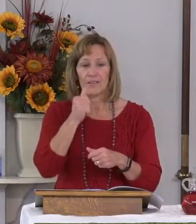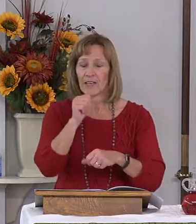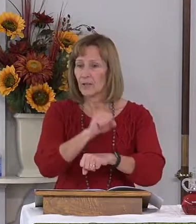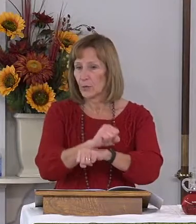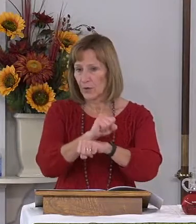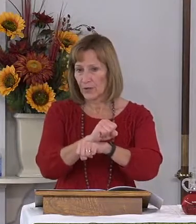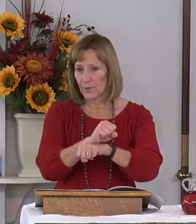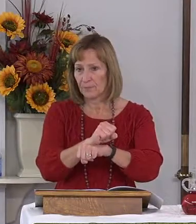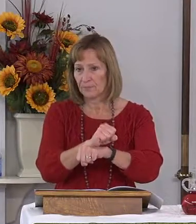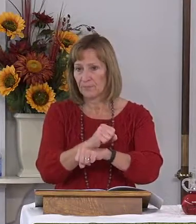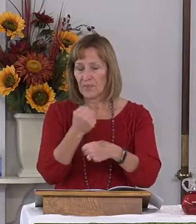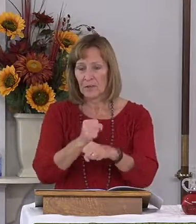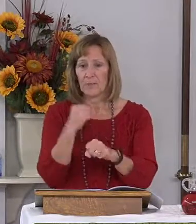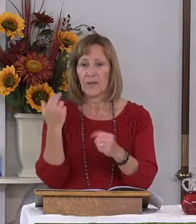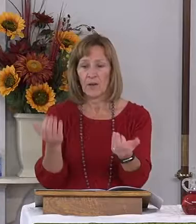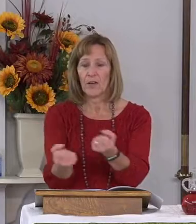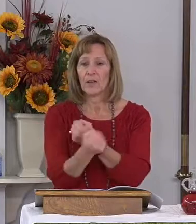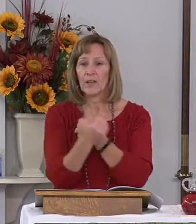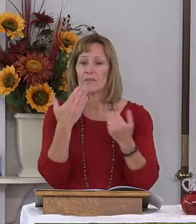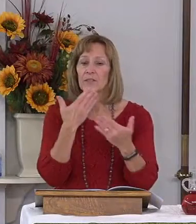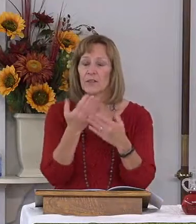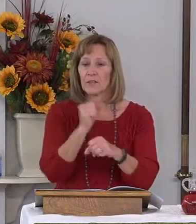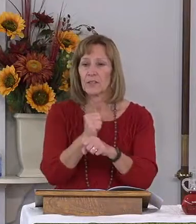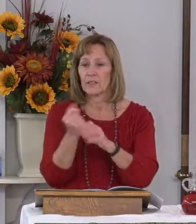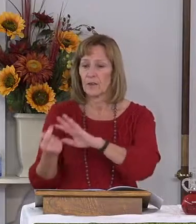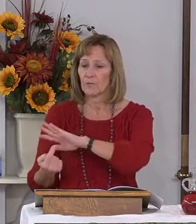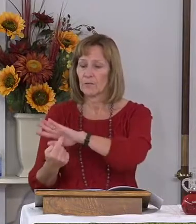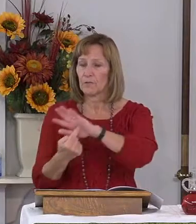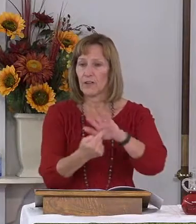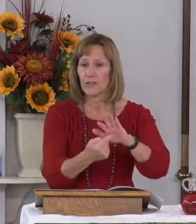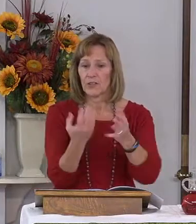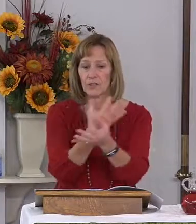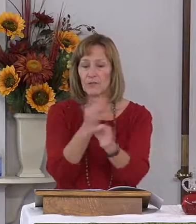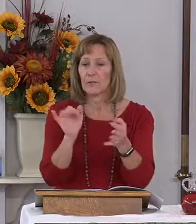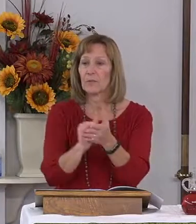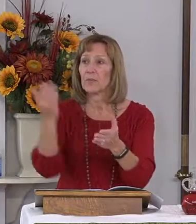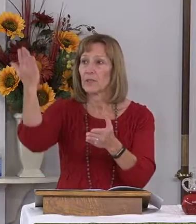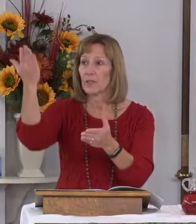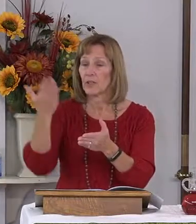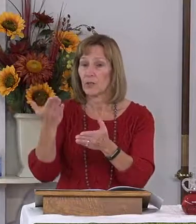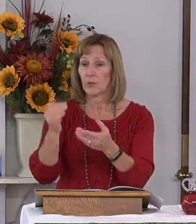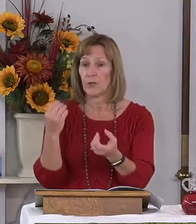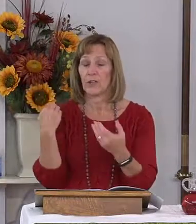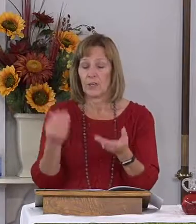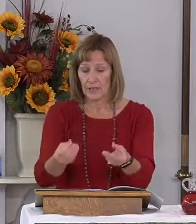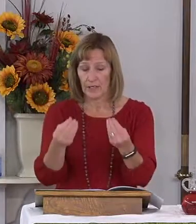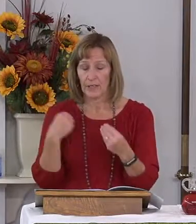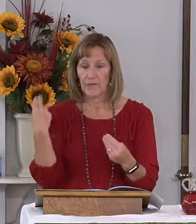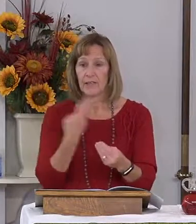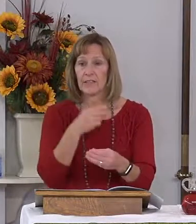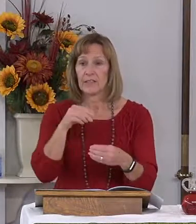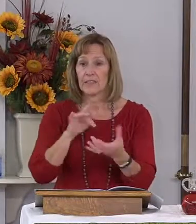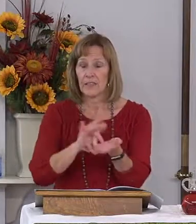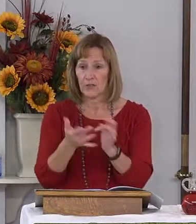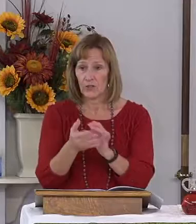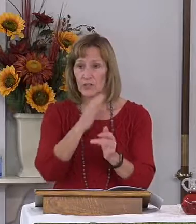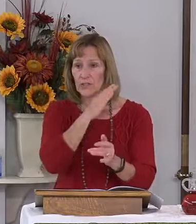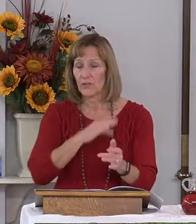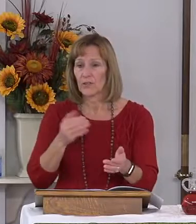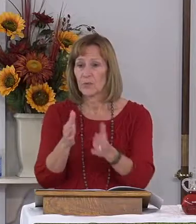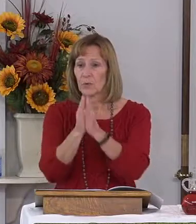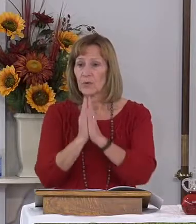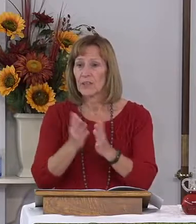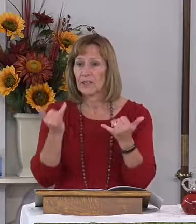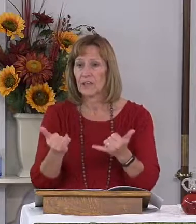work. Make our love and good deeds a reflection of the freedom you give us in Jesus Christ. We